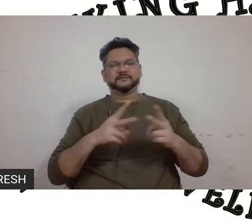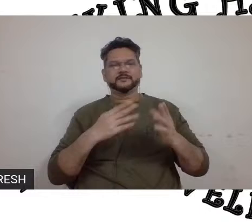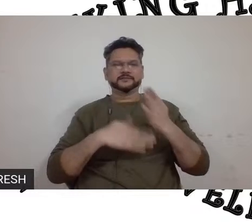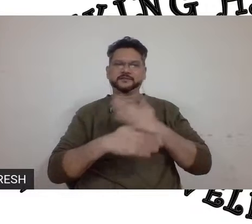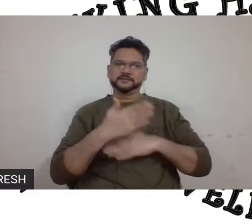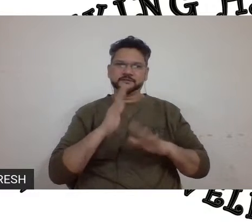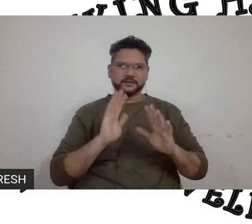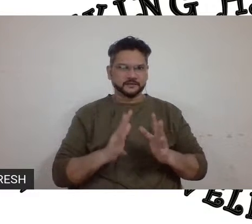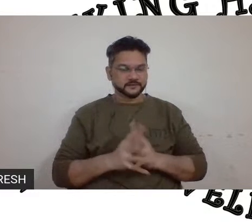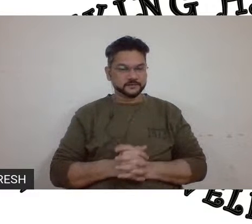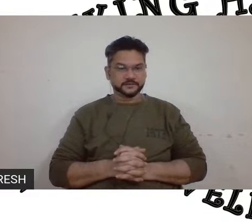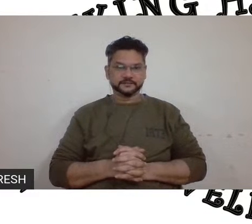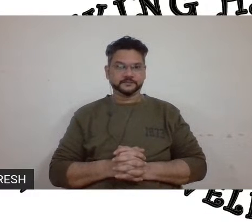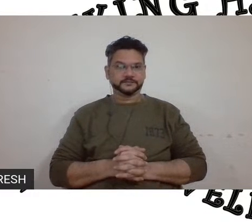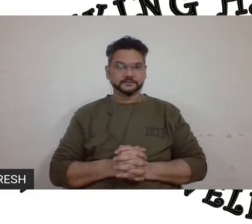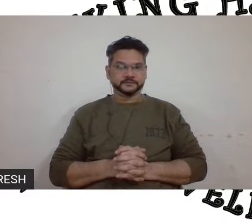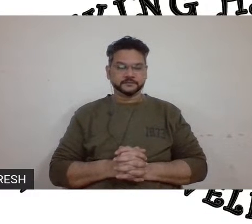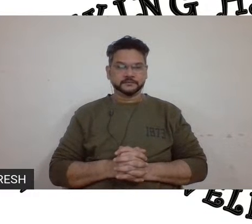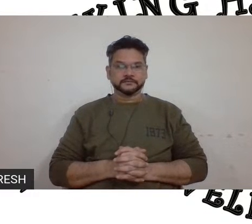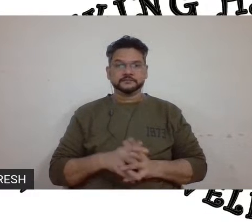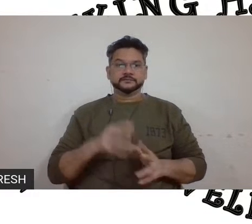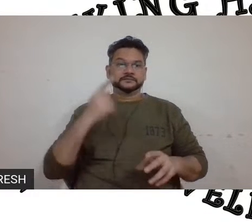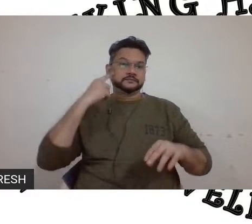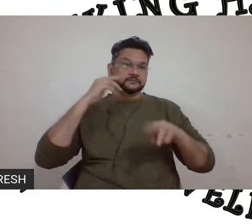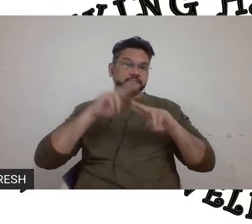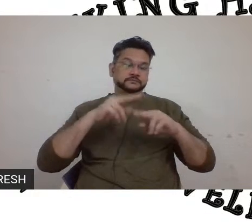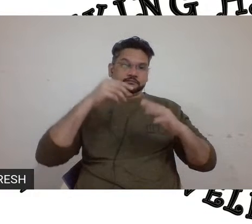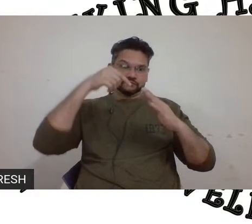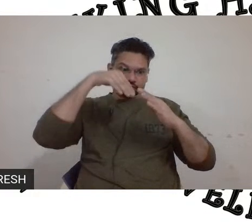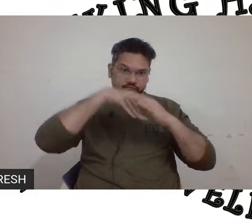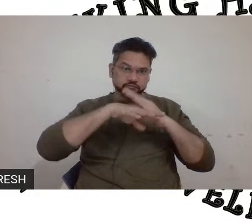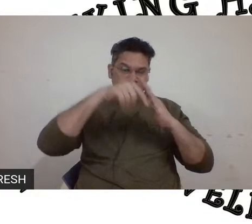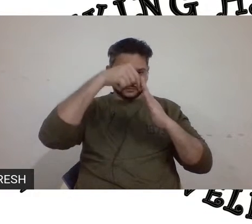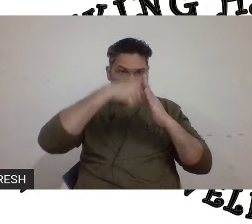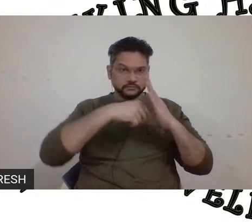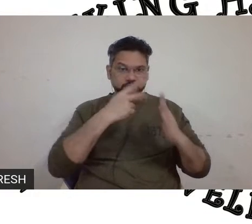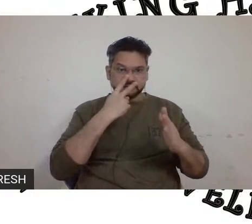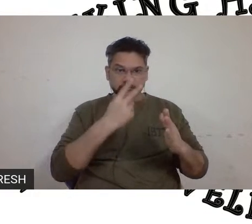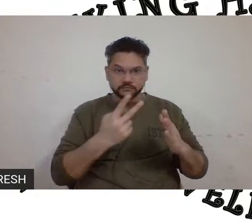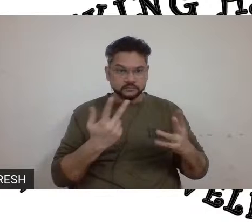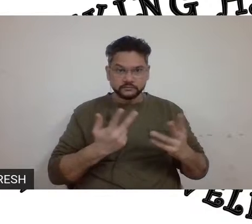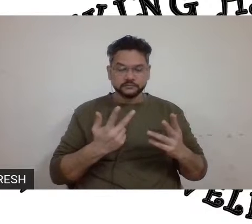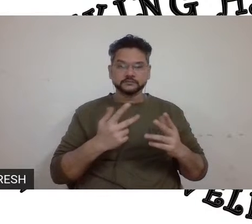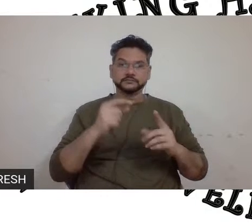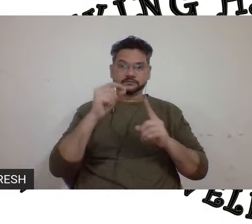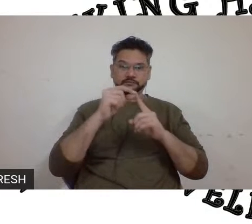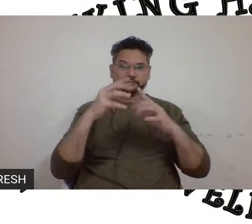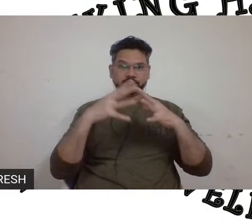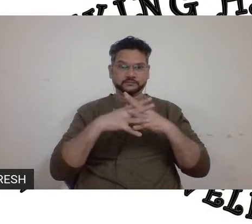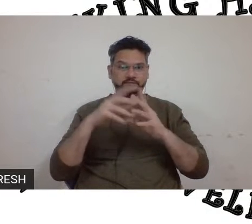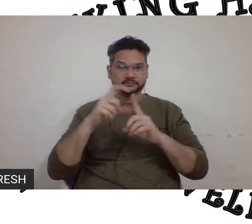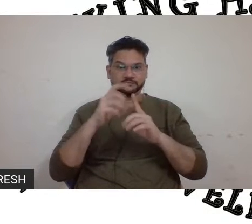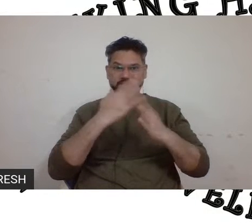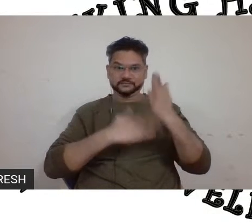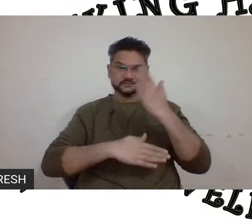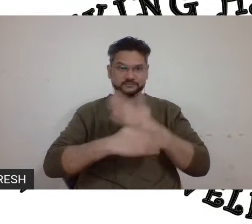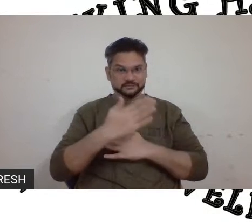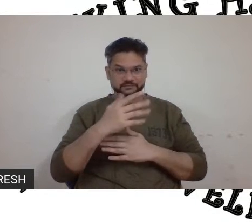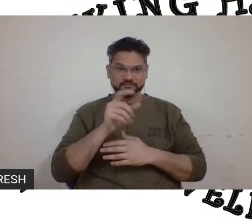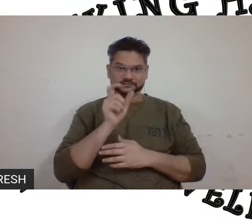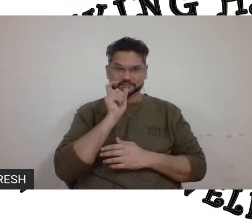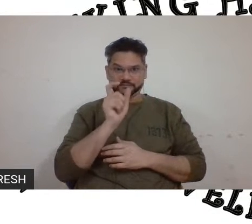If we have a look, we usually find that person with disabilities